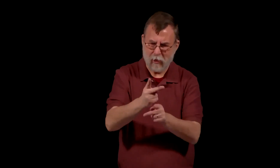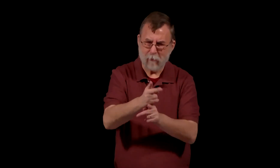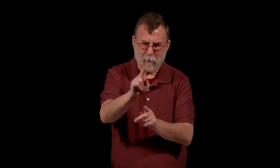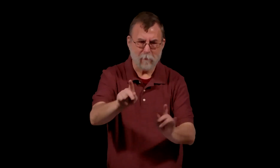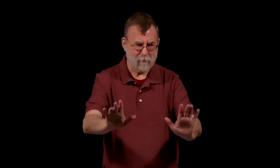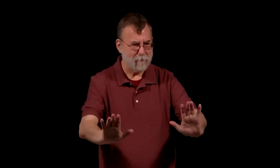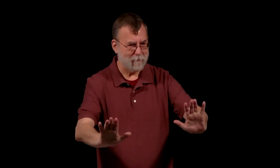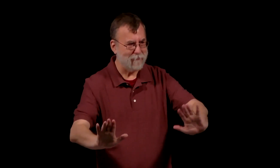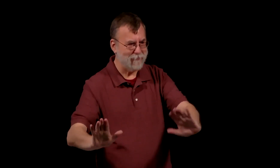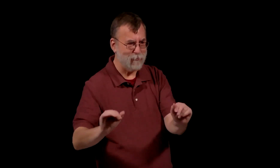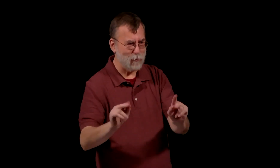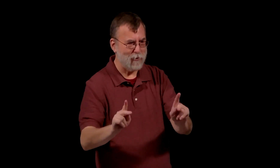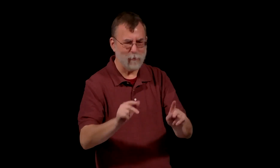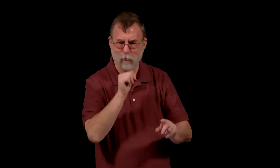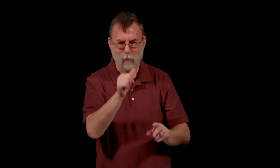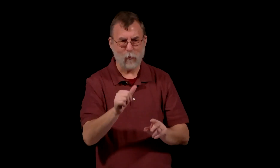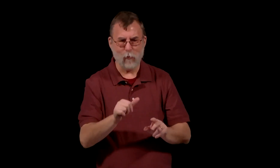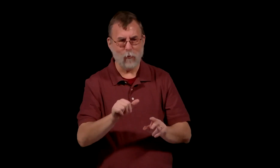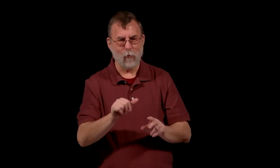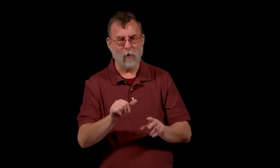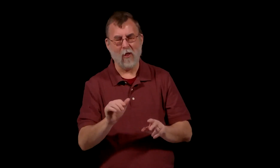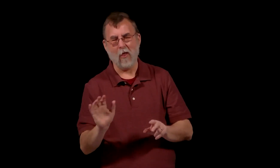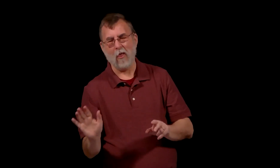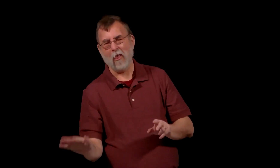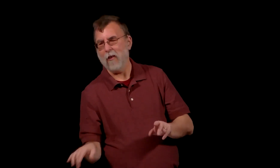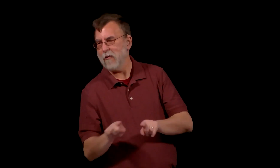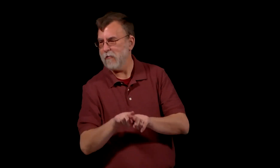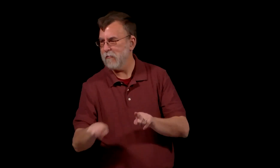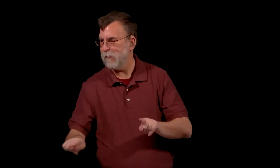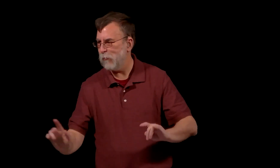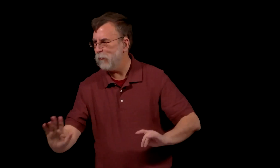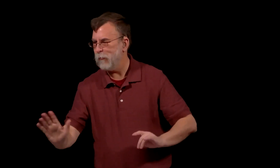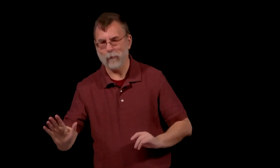I encourage you to keep with it.